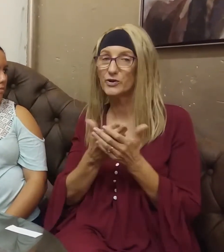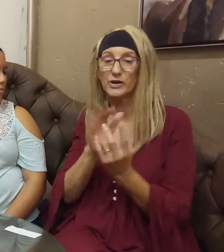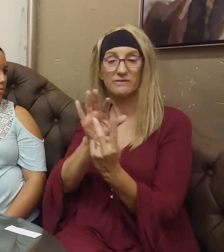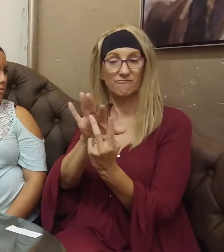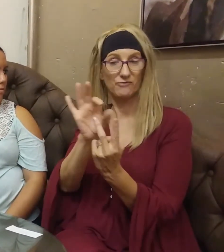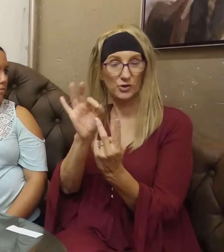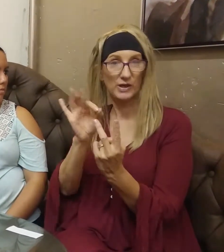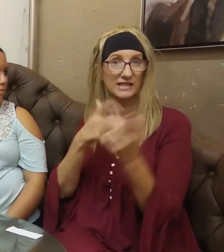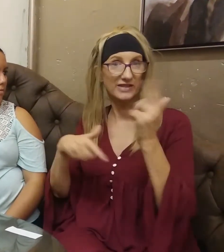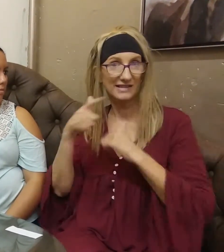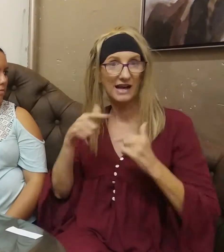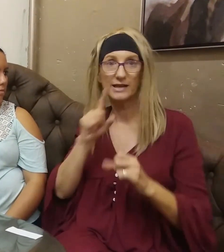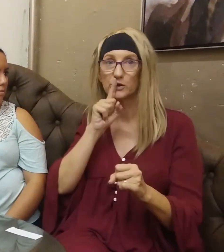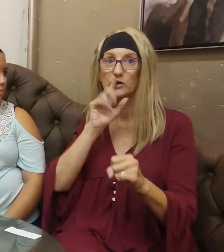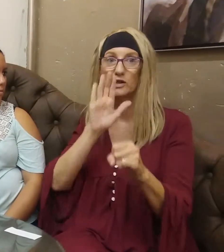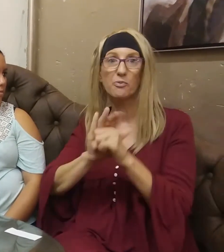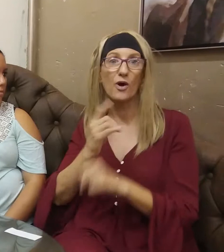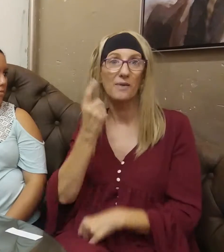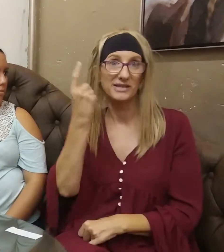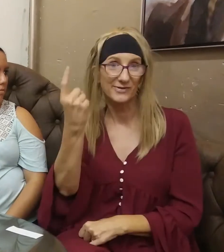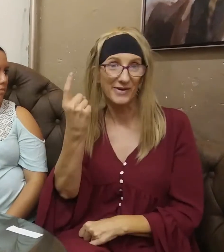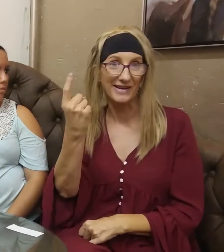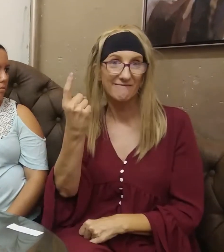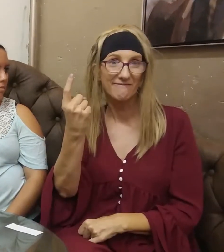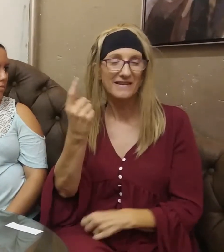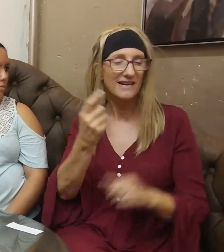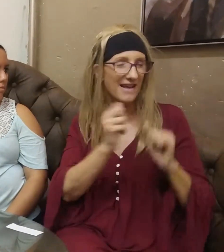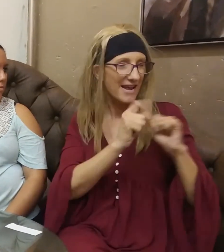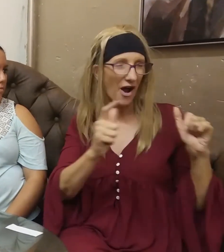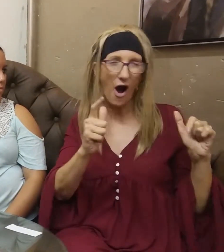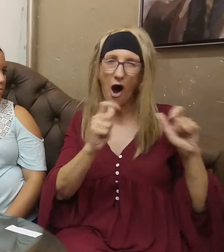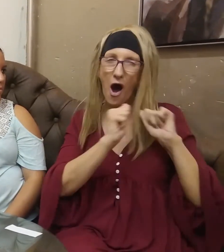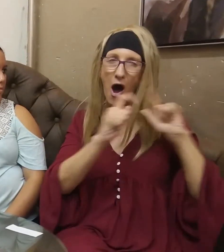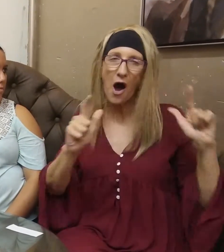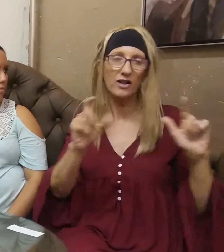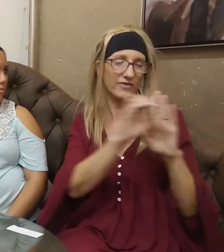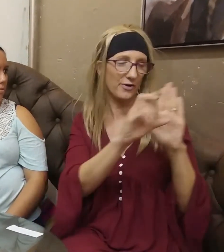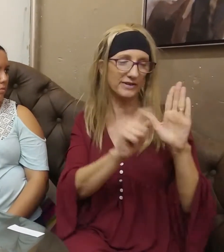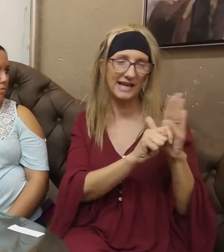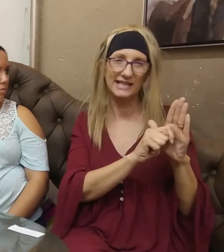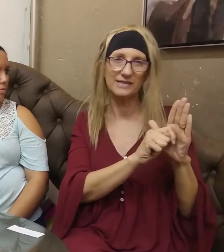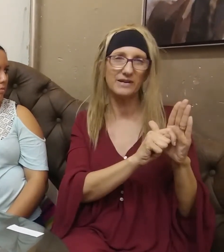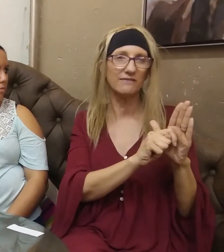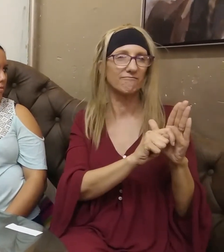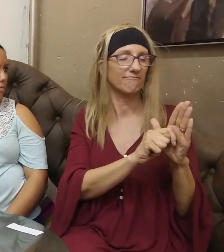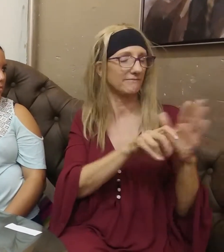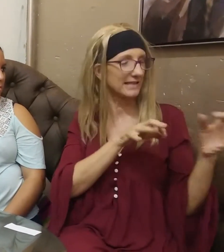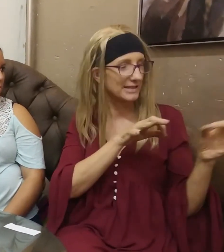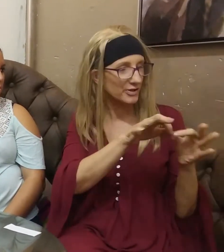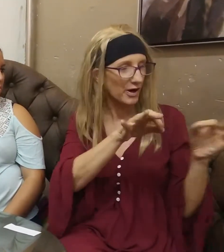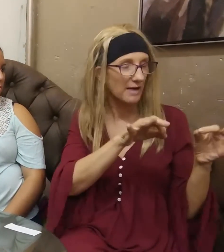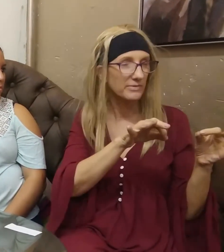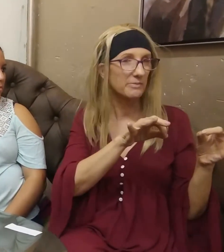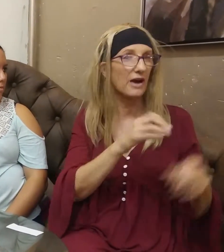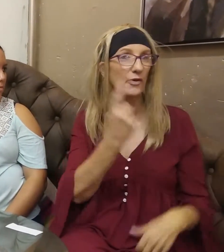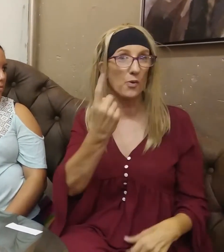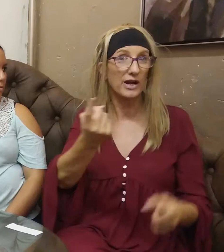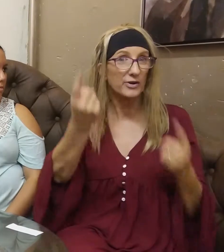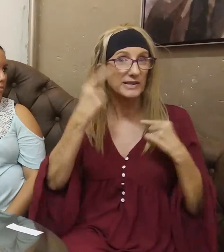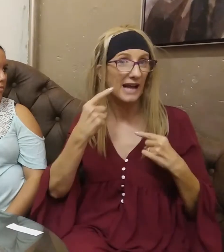good choice for a sign is the promised one. In all of the Old Testament, it's described about the one who's